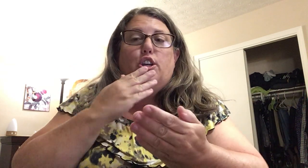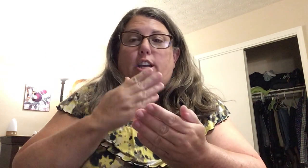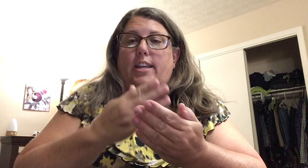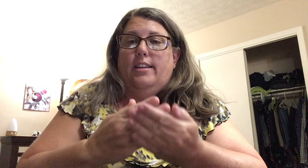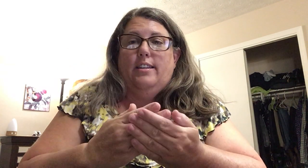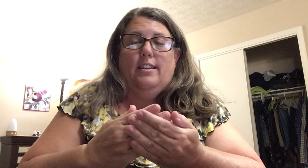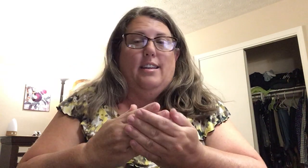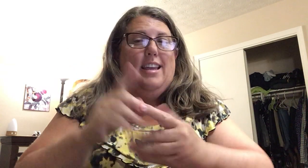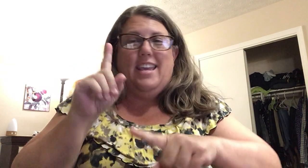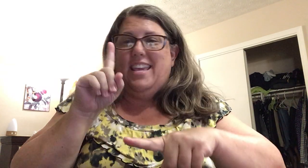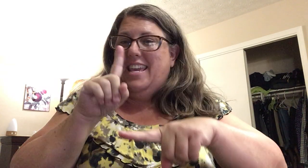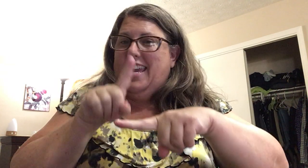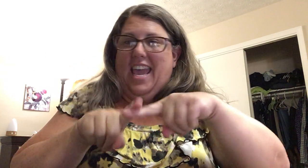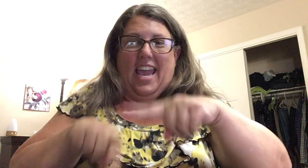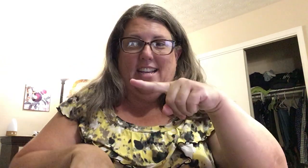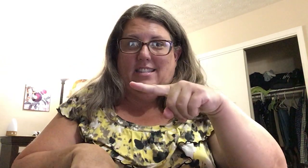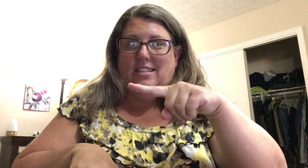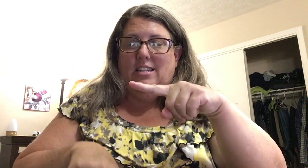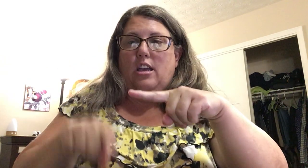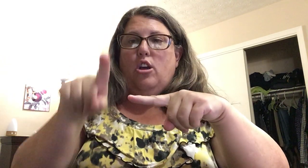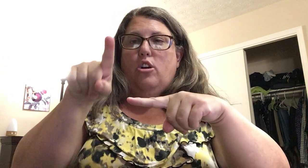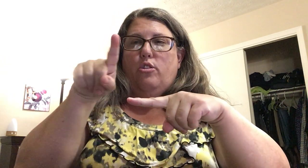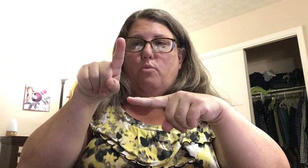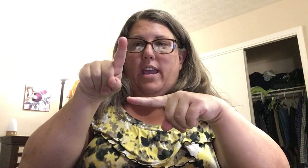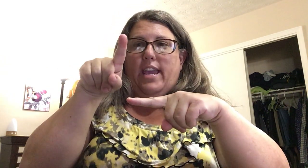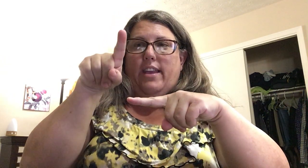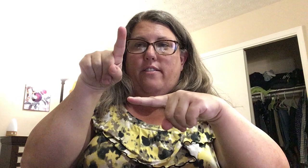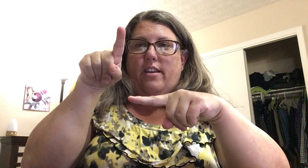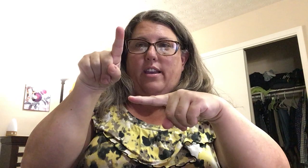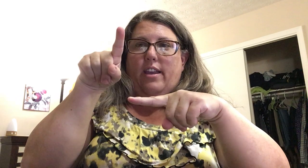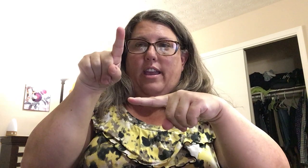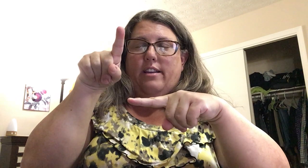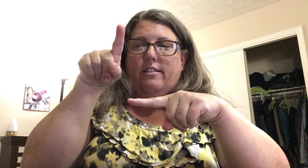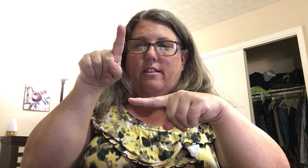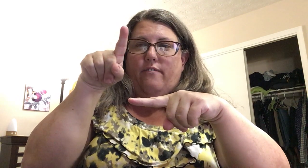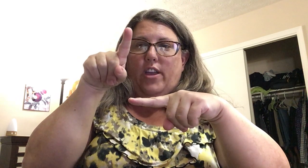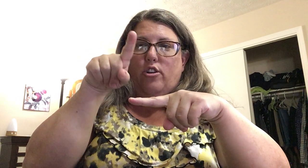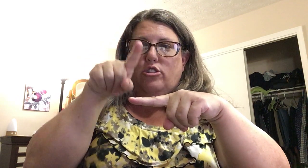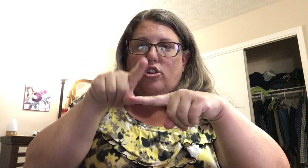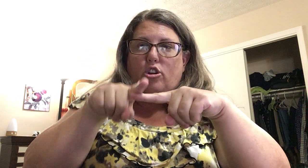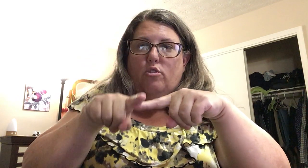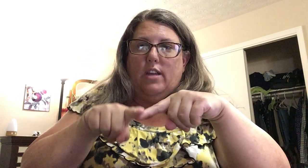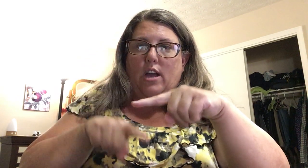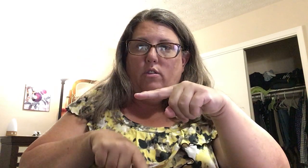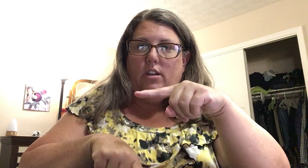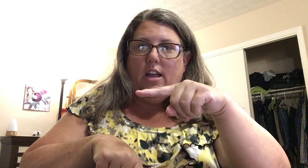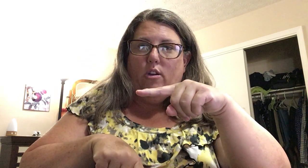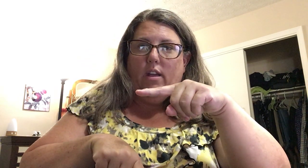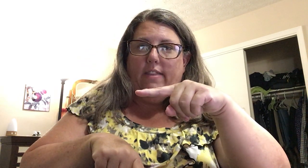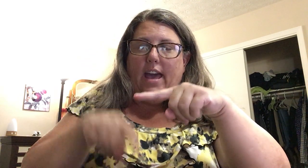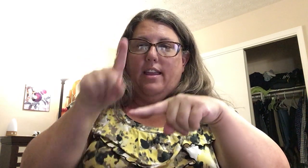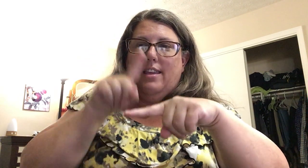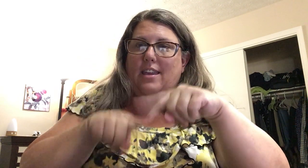good, can't. The right hand finger is going to go down and kind of go like that.